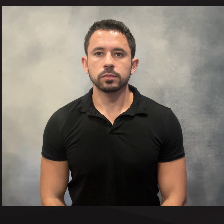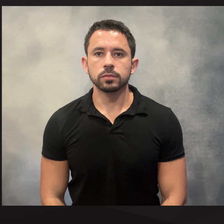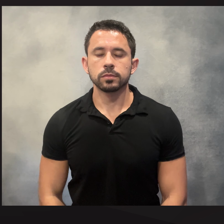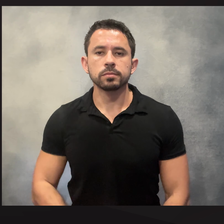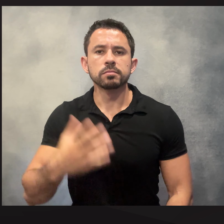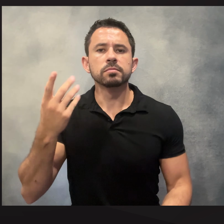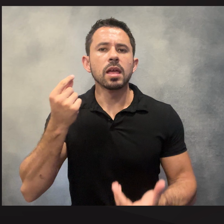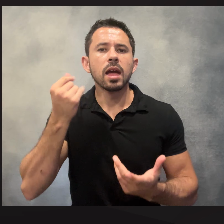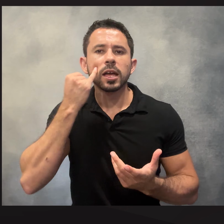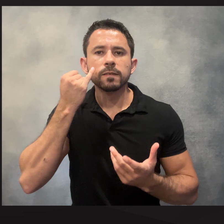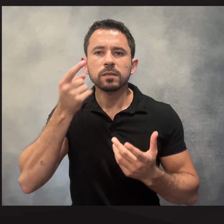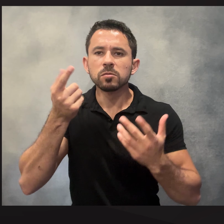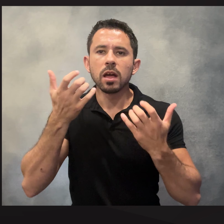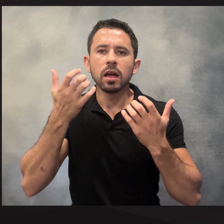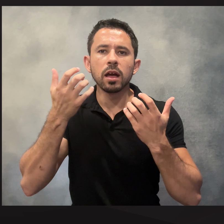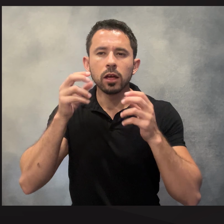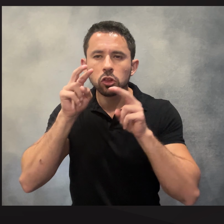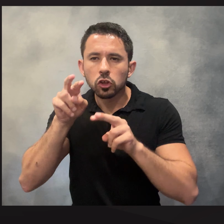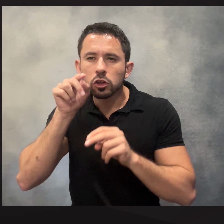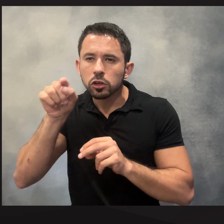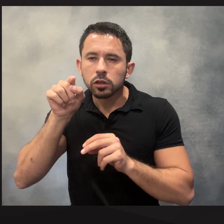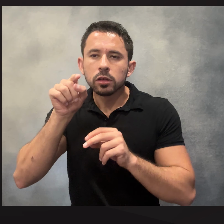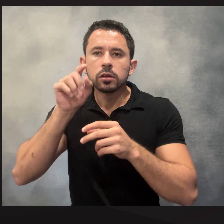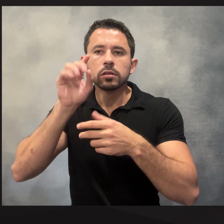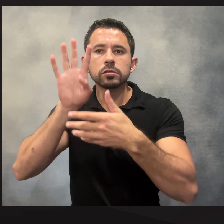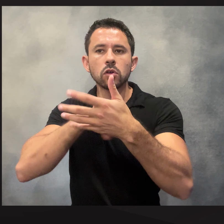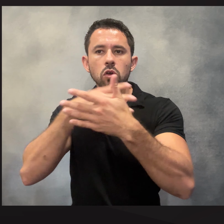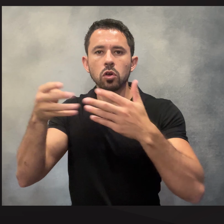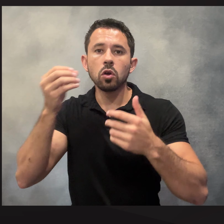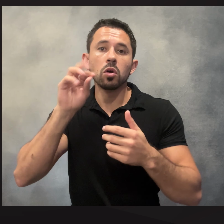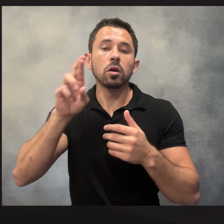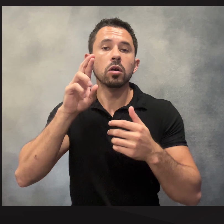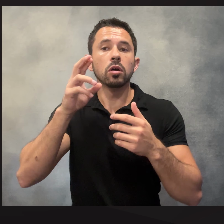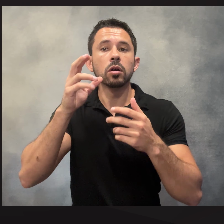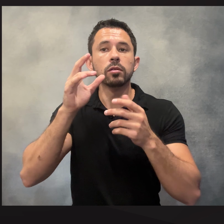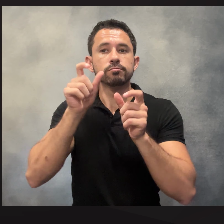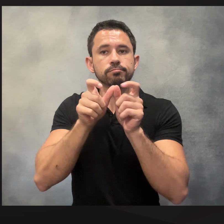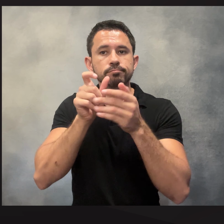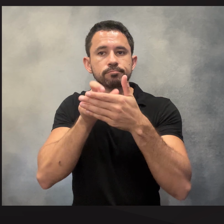What if you want to look at a chart or a graph of this data?